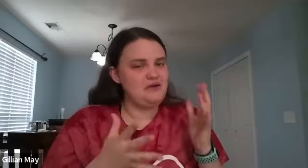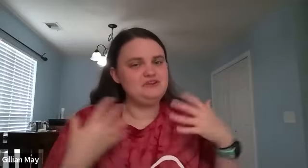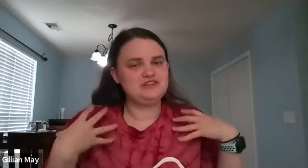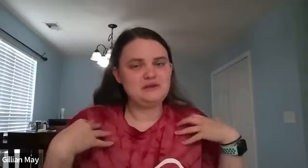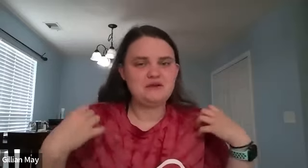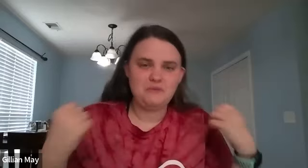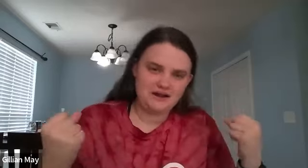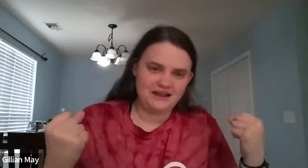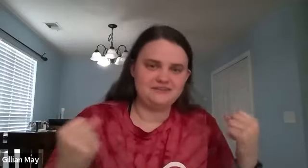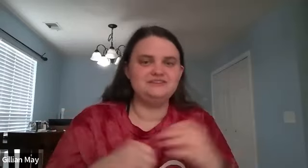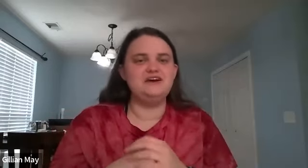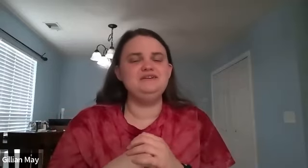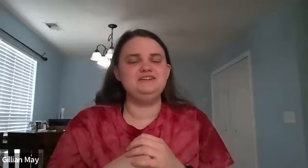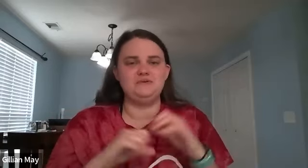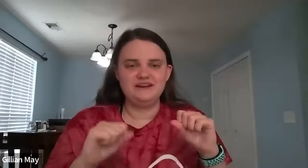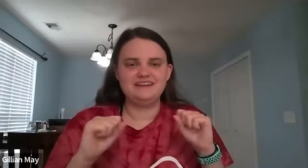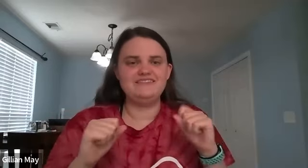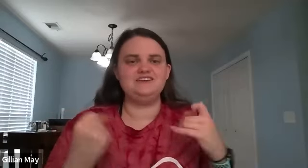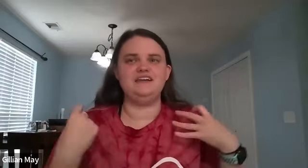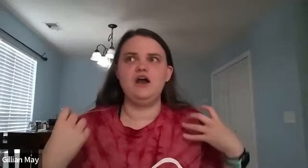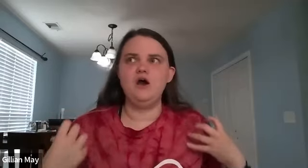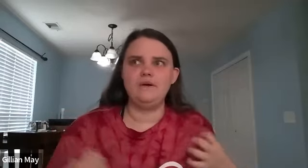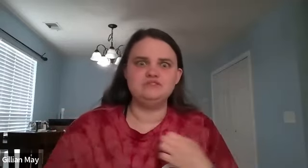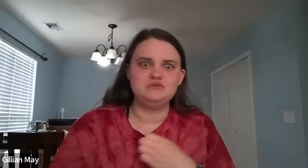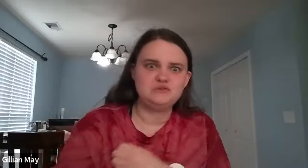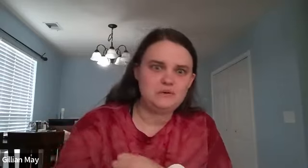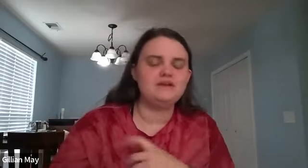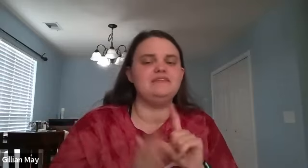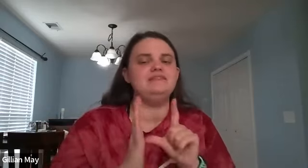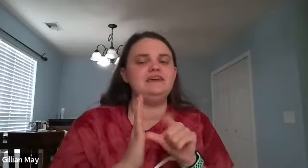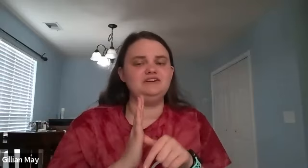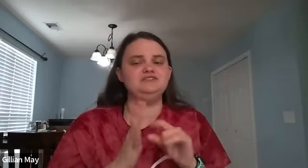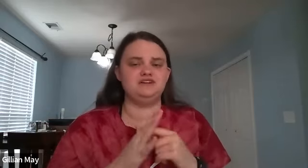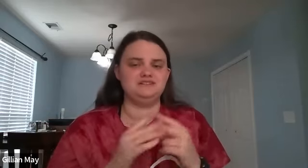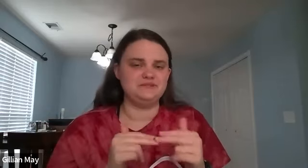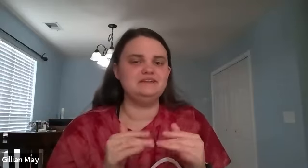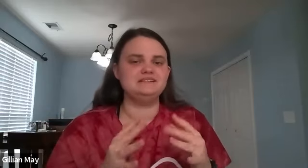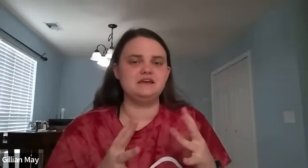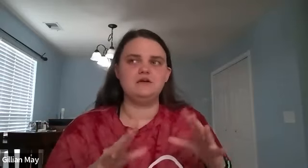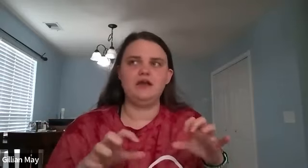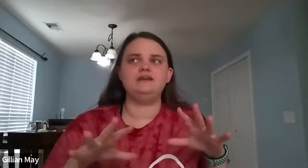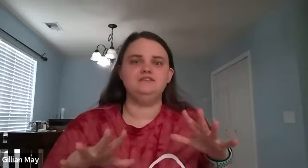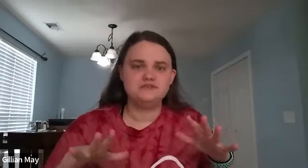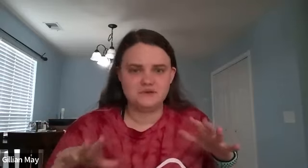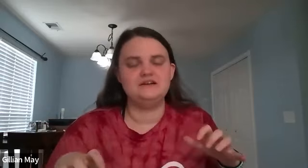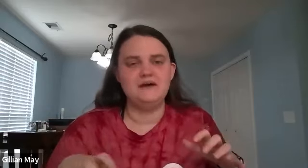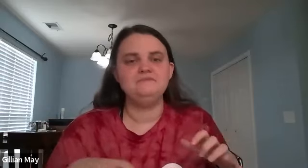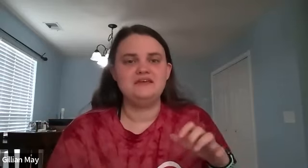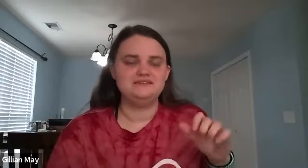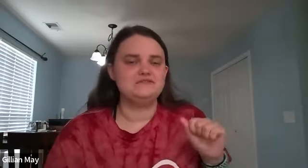you start a big workout, and you're working and then you're like, oh, I'm so sore. And then later you start to build and it's like, okay, I can do this better now. So that's